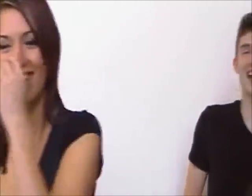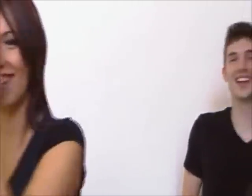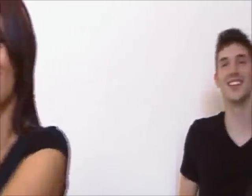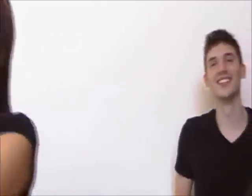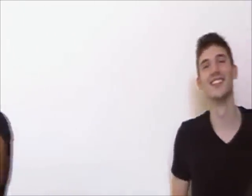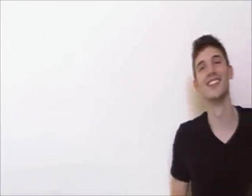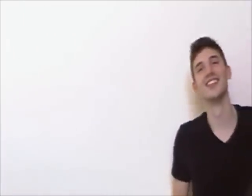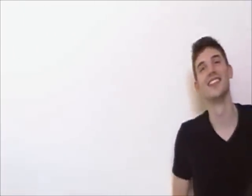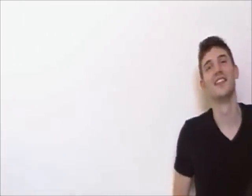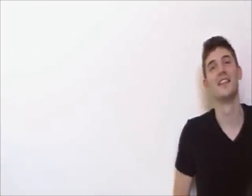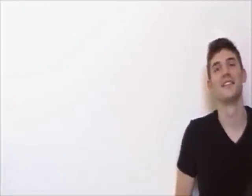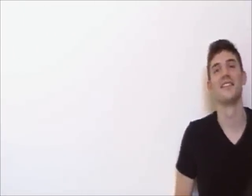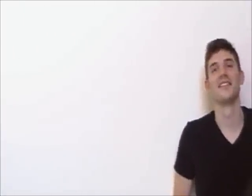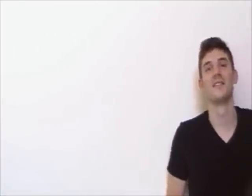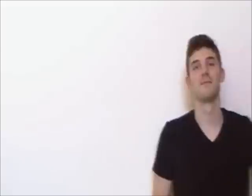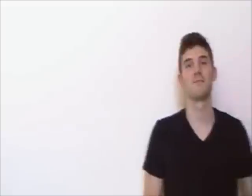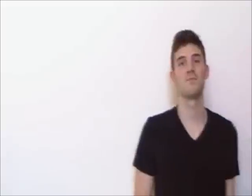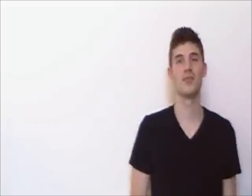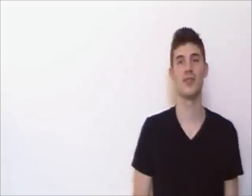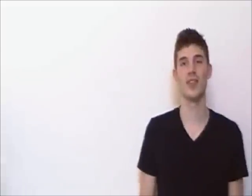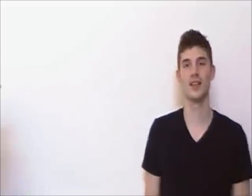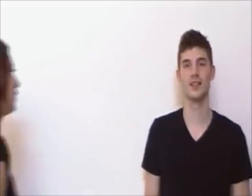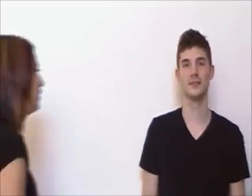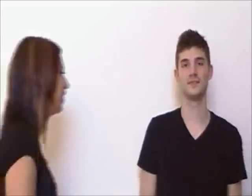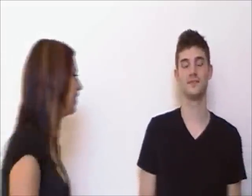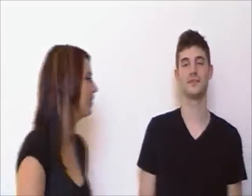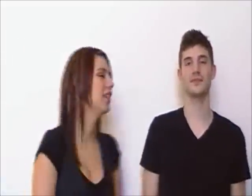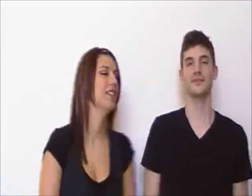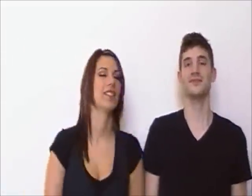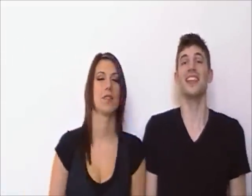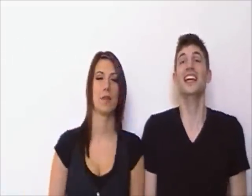So I can't handle it. Can you just stand there? Like, just look at the camera?